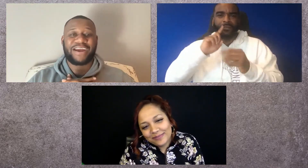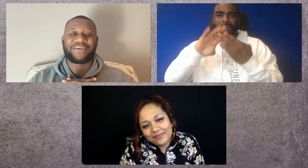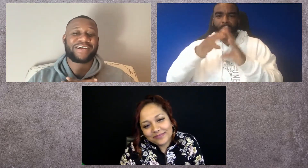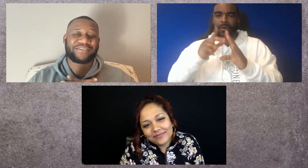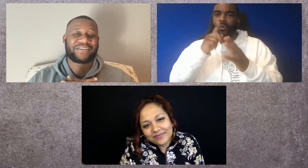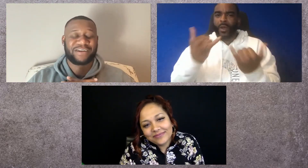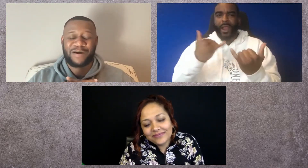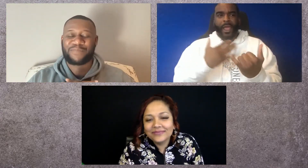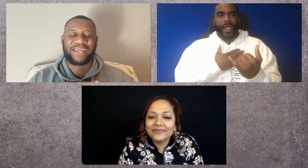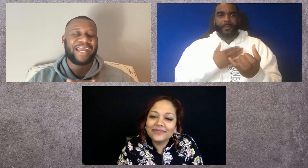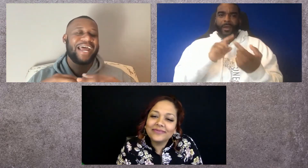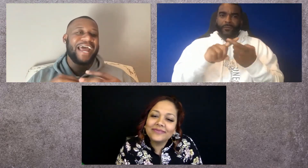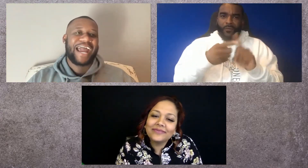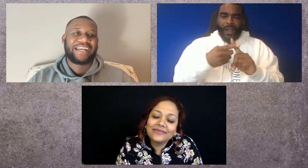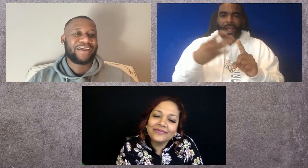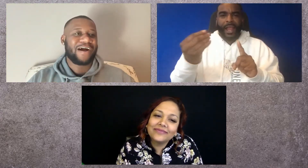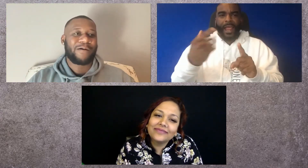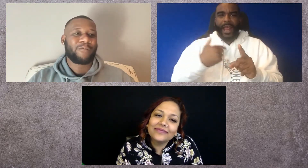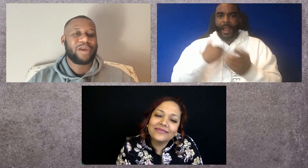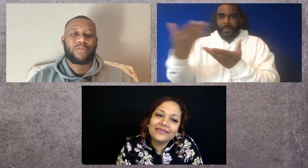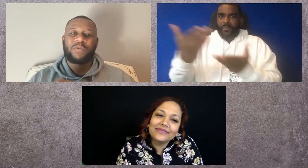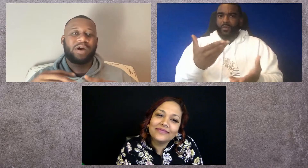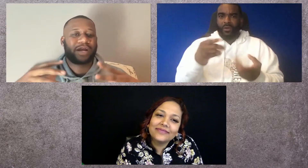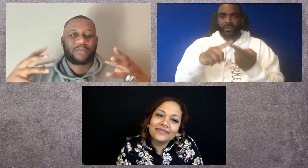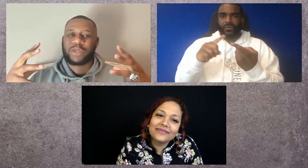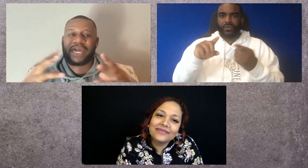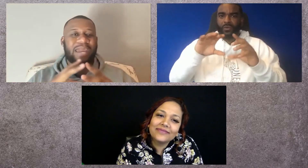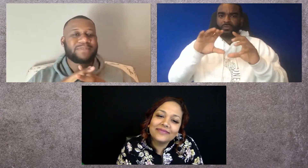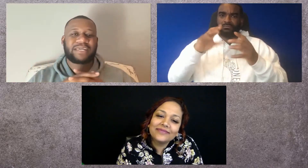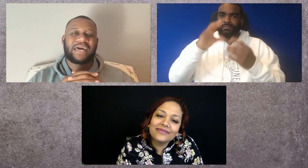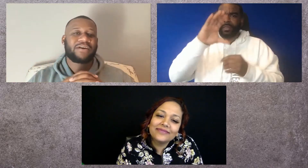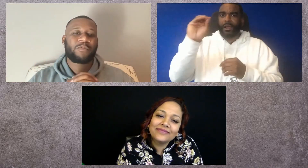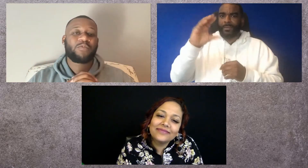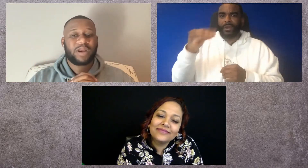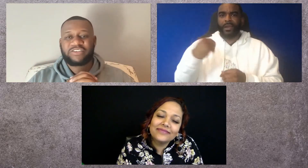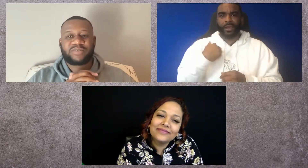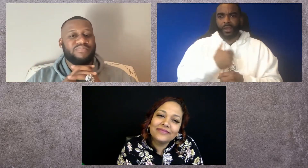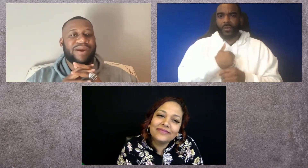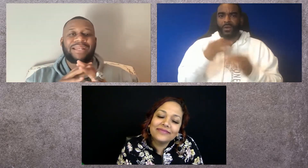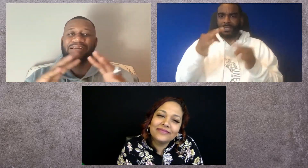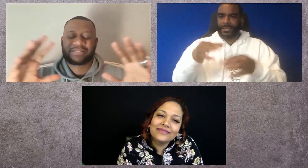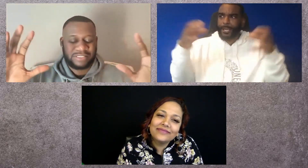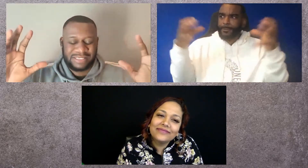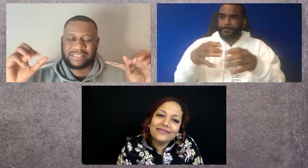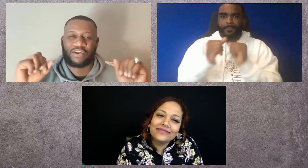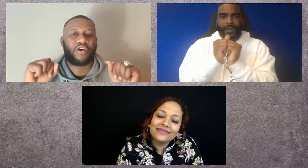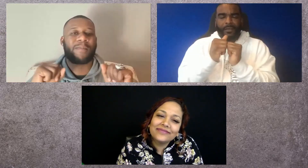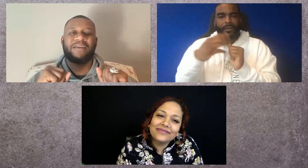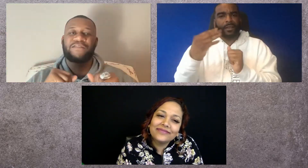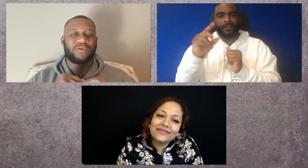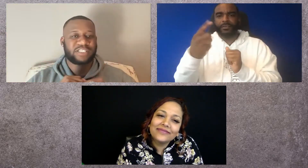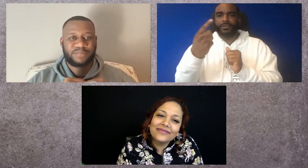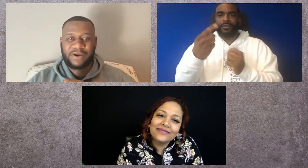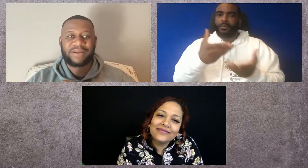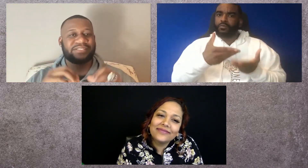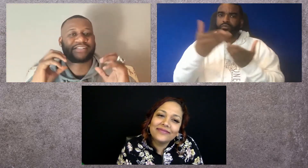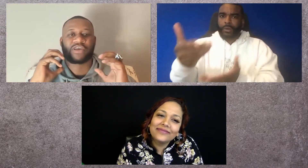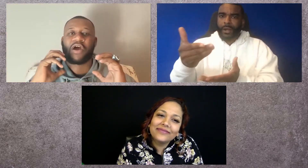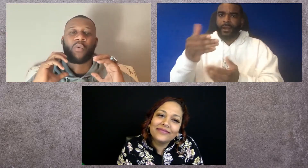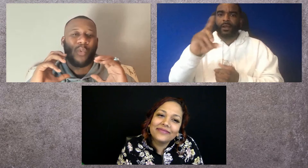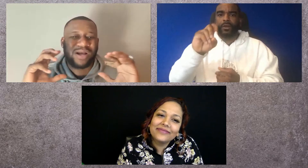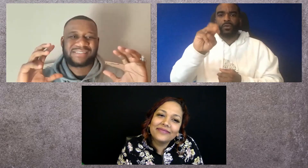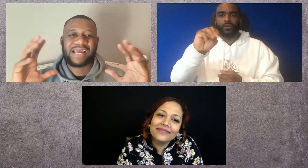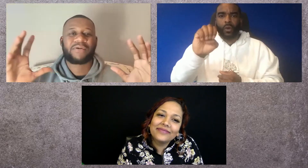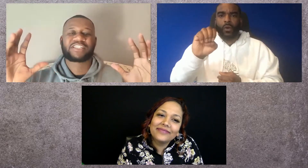friends and near and dear to the company. And we came together and we want to just bring this Dome headphone experience,